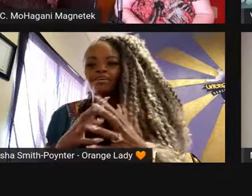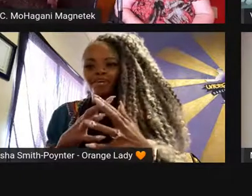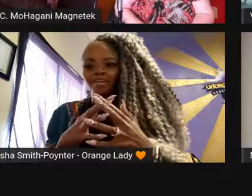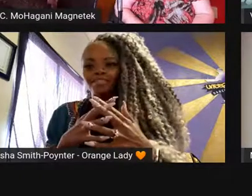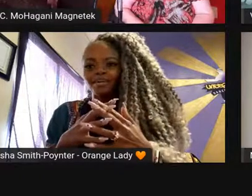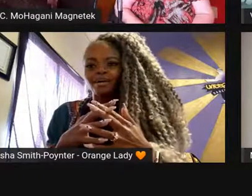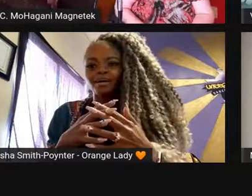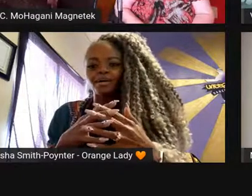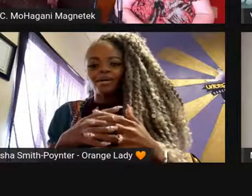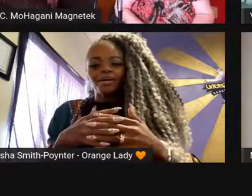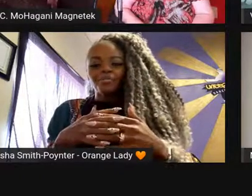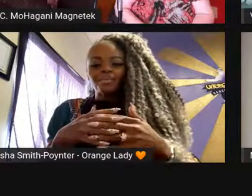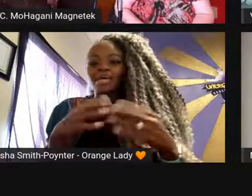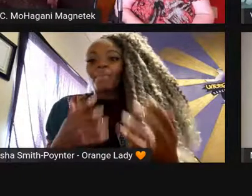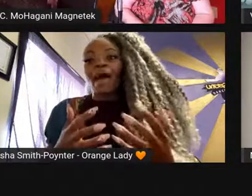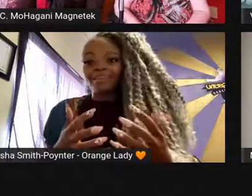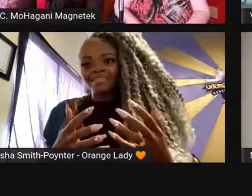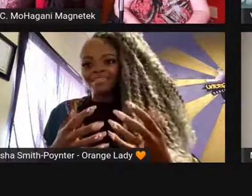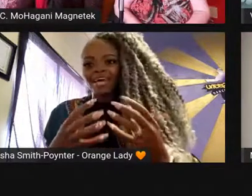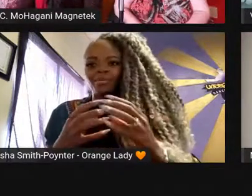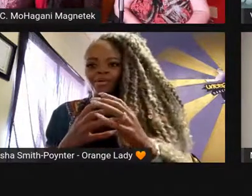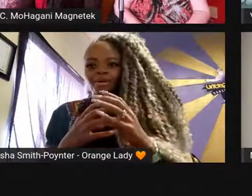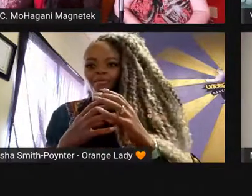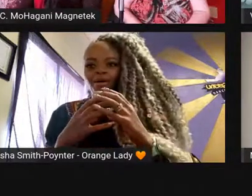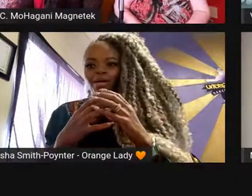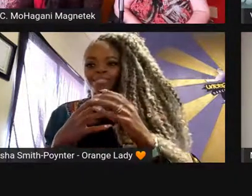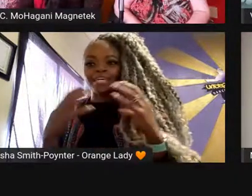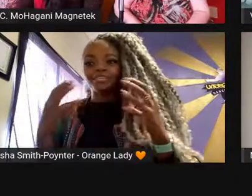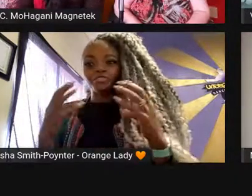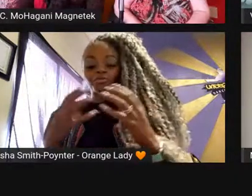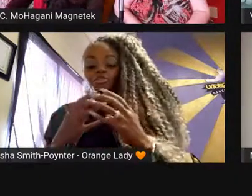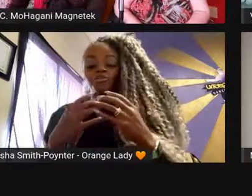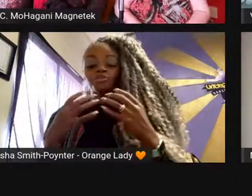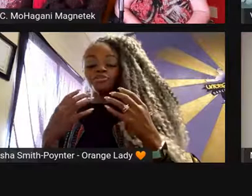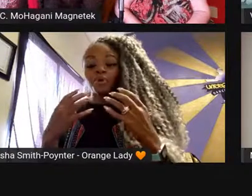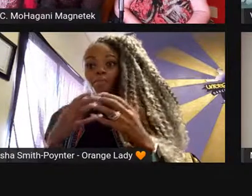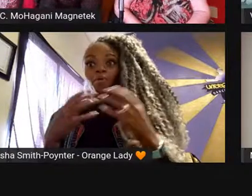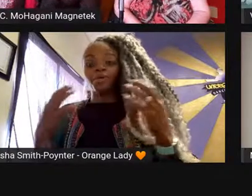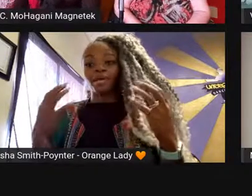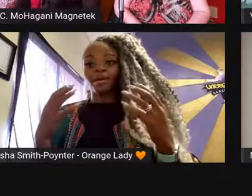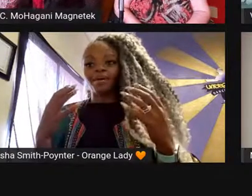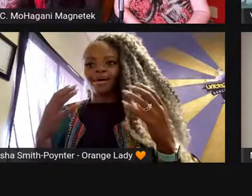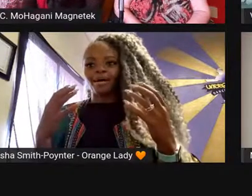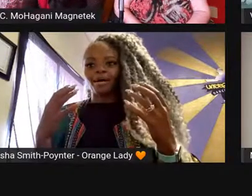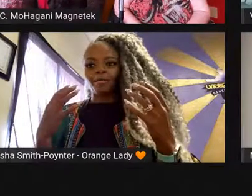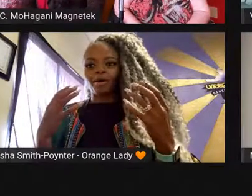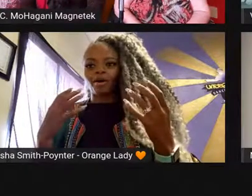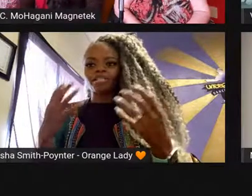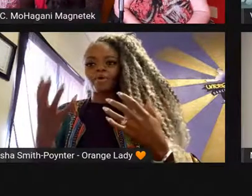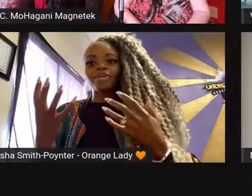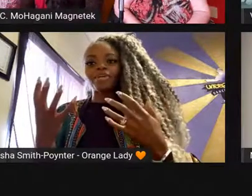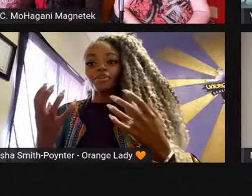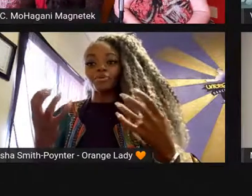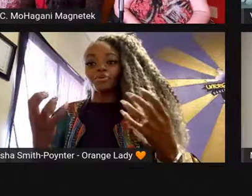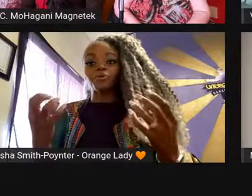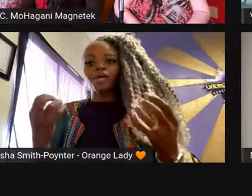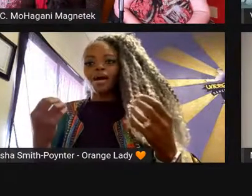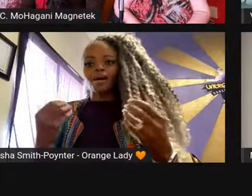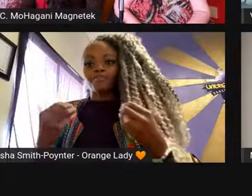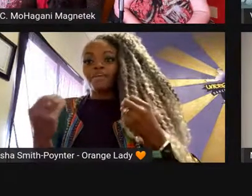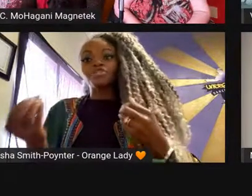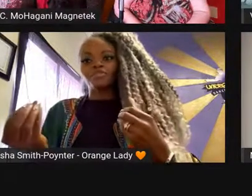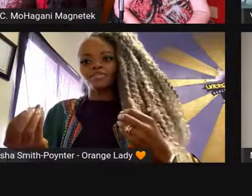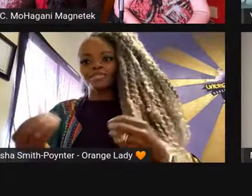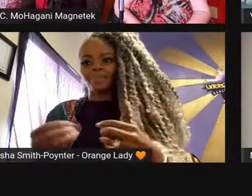things that kind of hindered us, like masks, like we as dancers, we're so used to emoting our expression